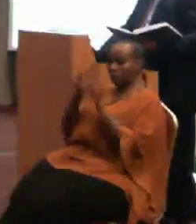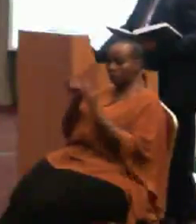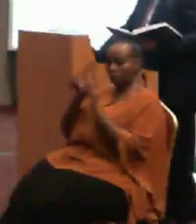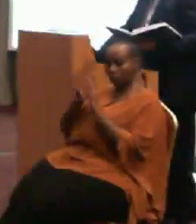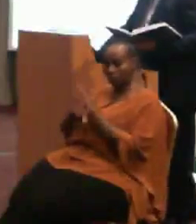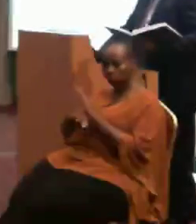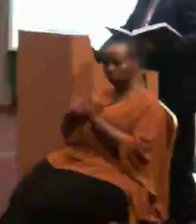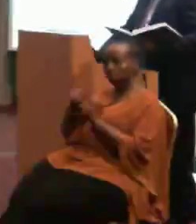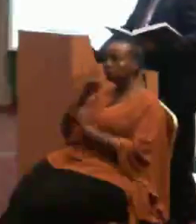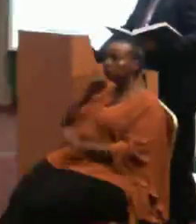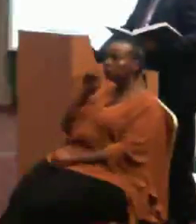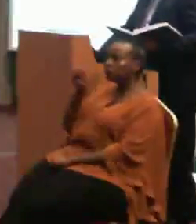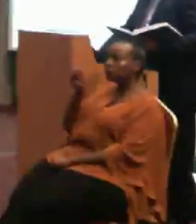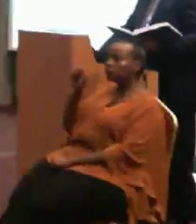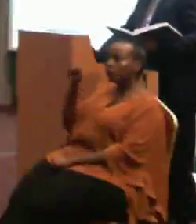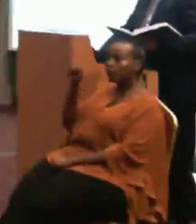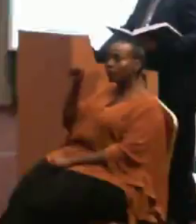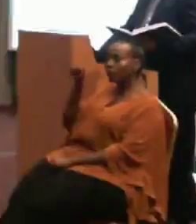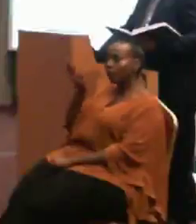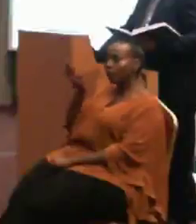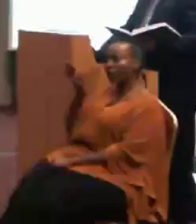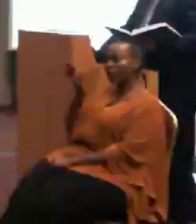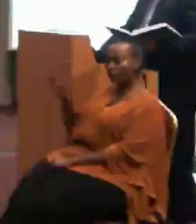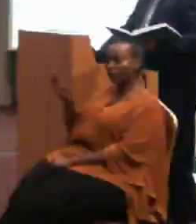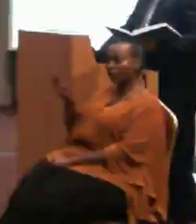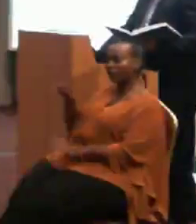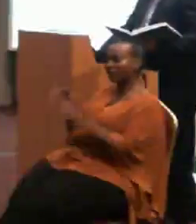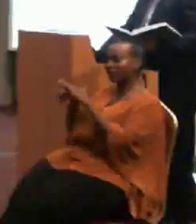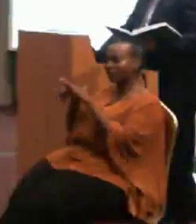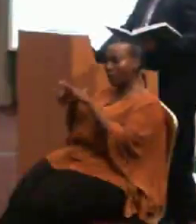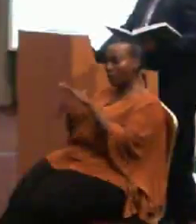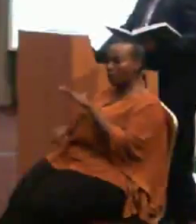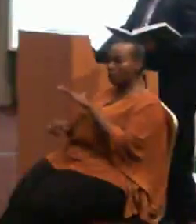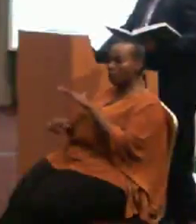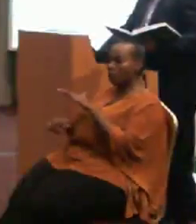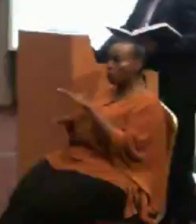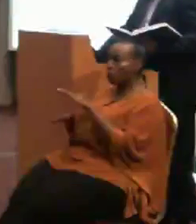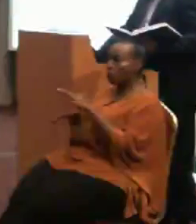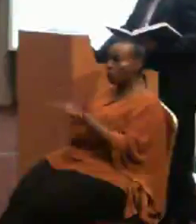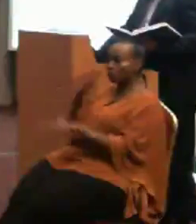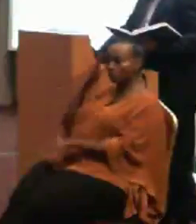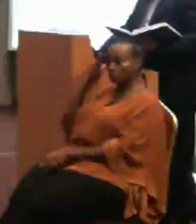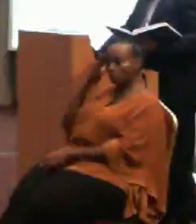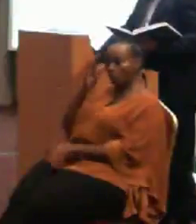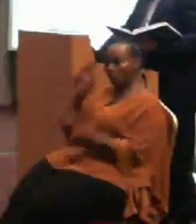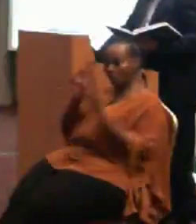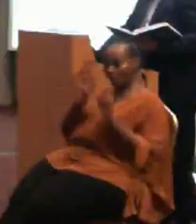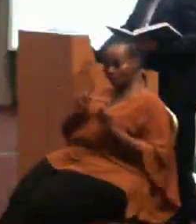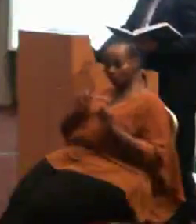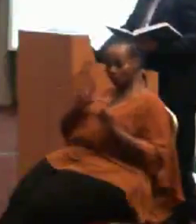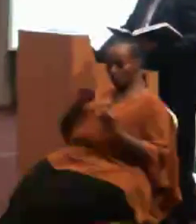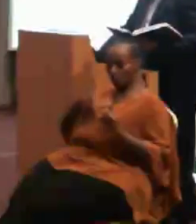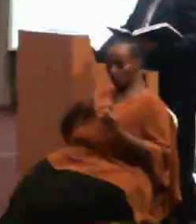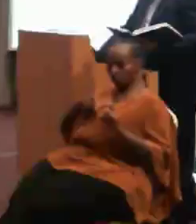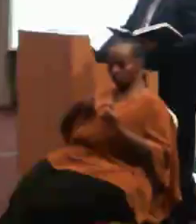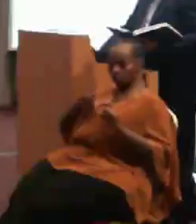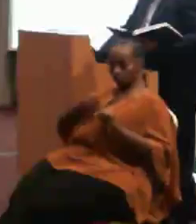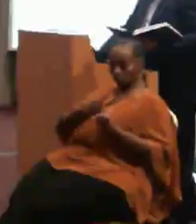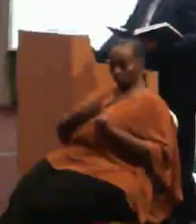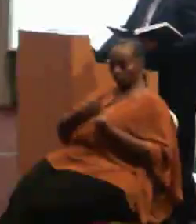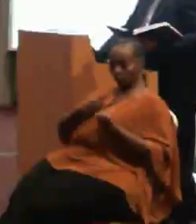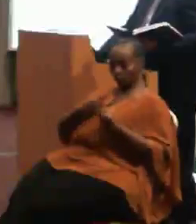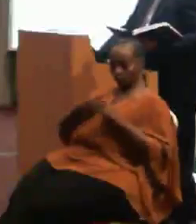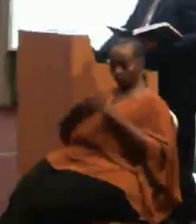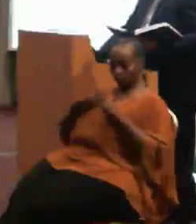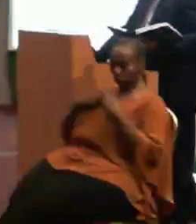the EAF is so low, why is it that Eskom never looks into its own, errors